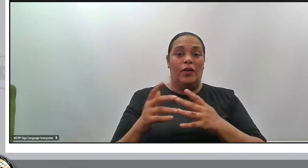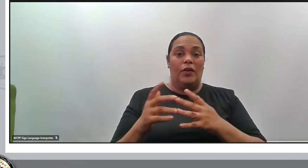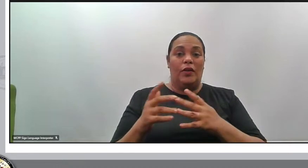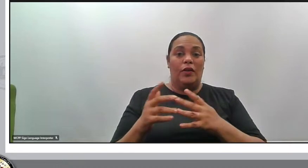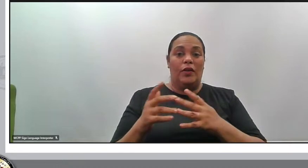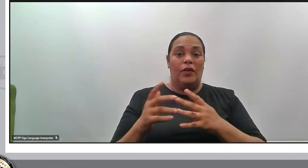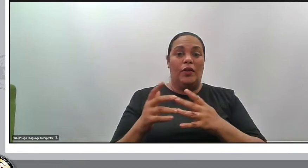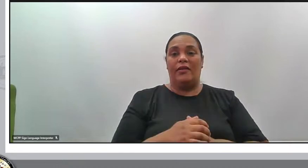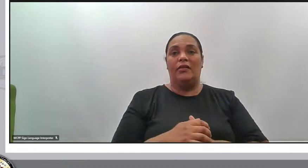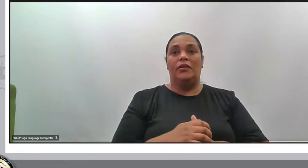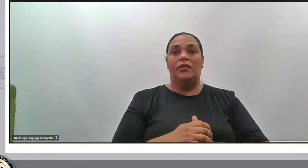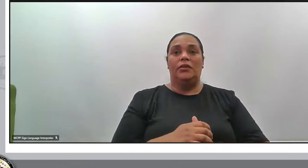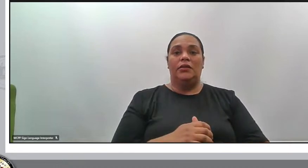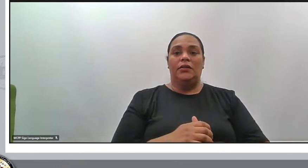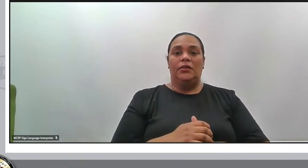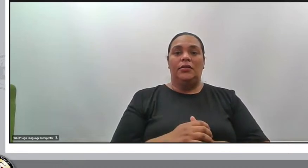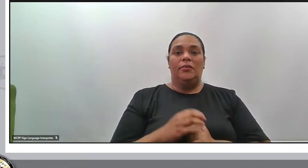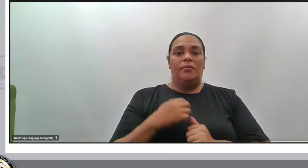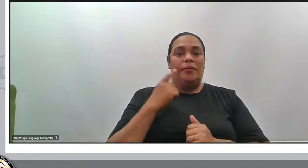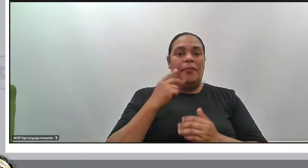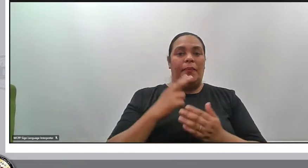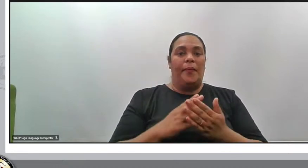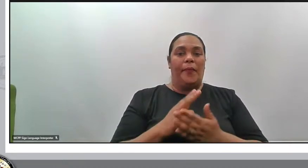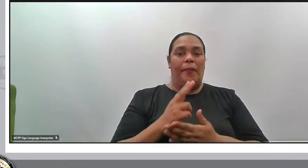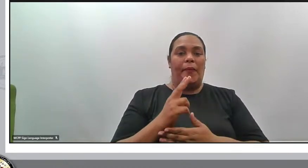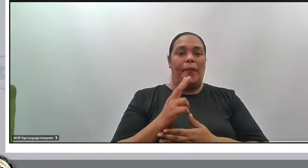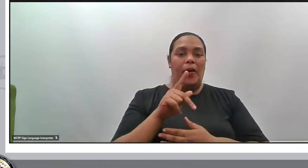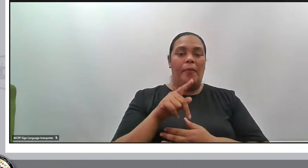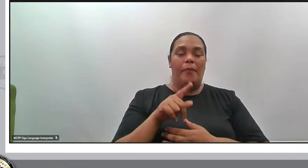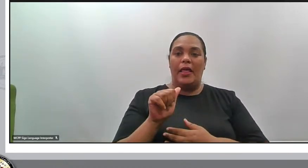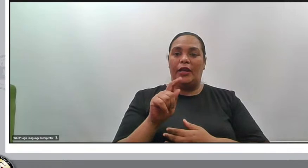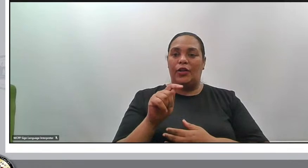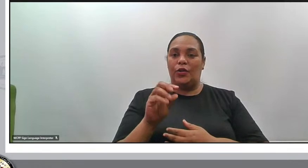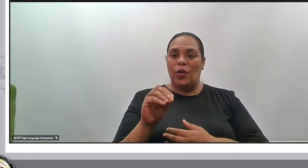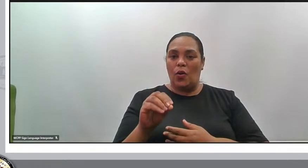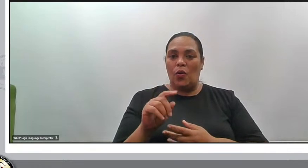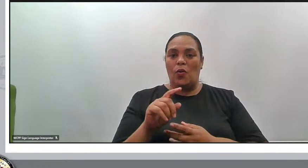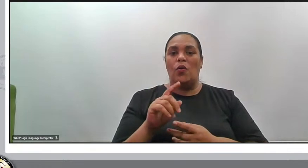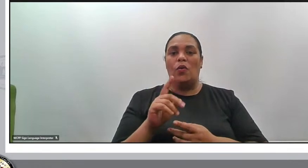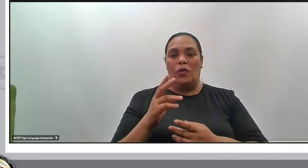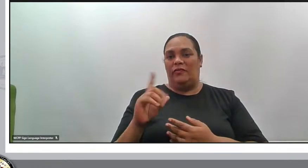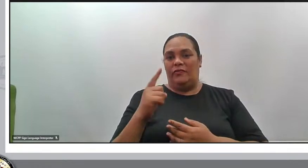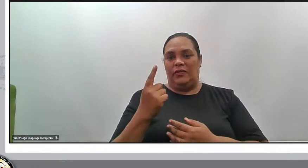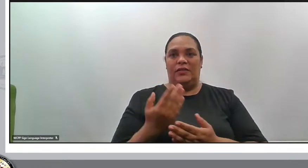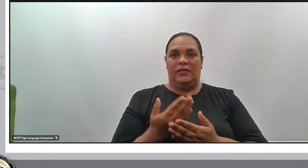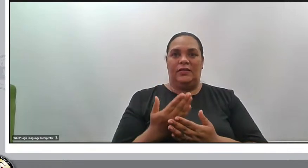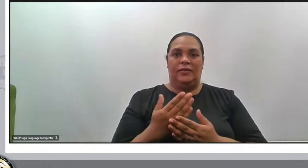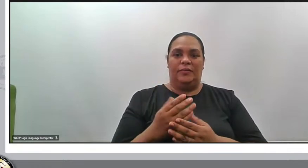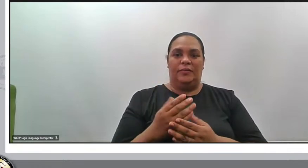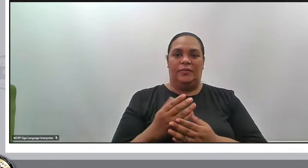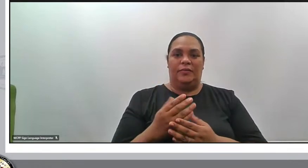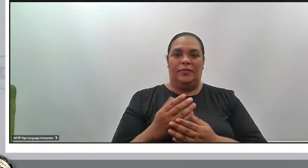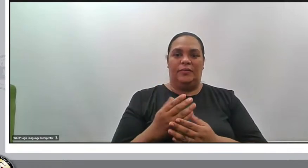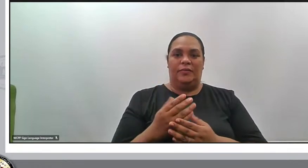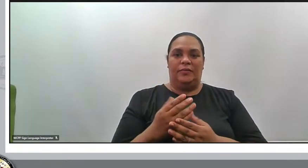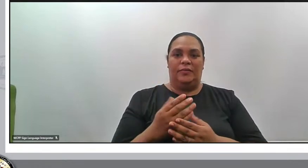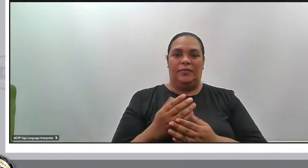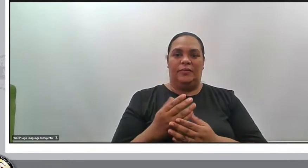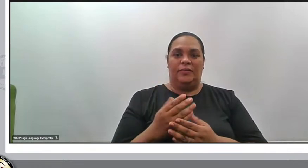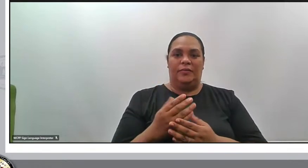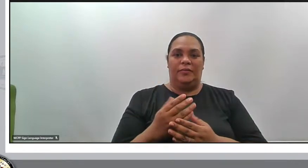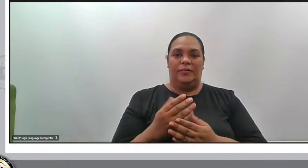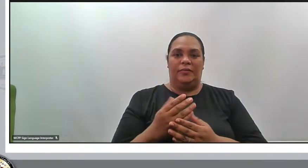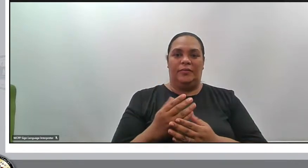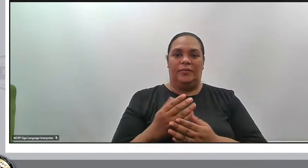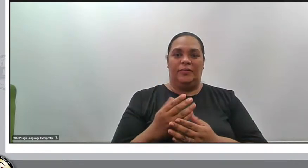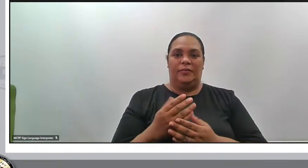57? I think Honourable Plato, you had a question. Yes. Let me start with you. That's correct, Chairperson. In